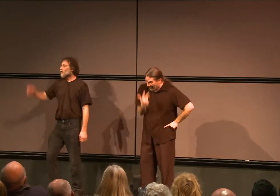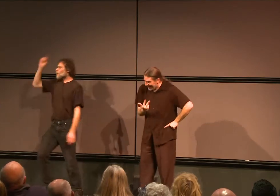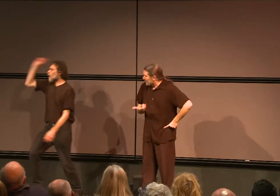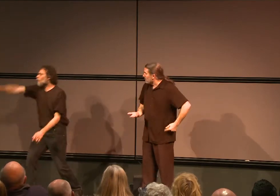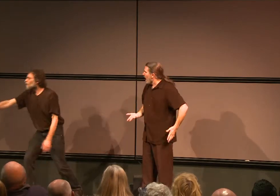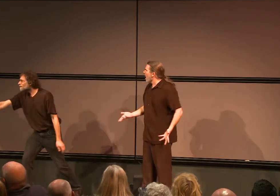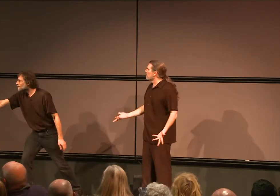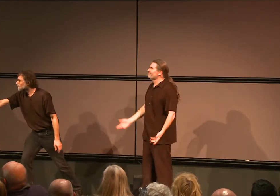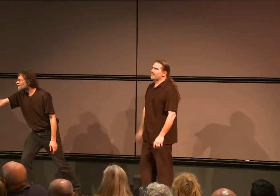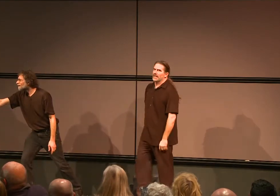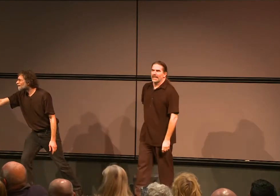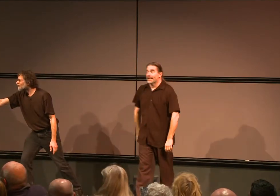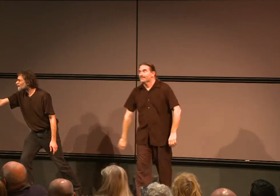Go!